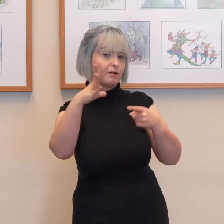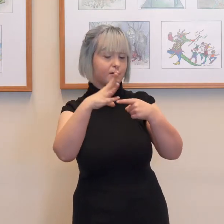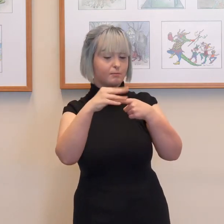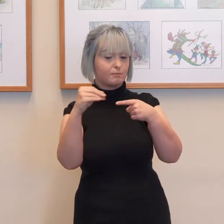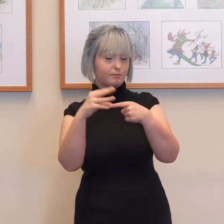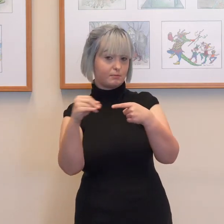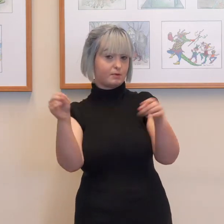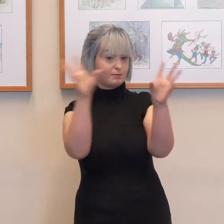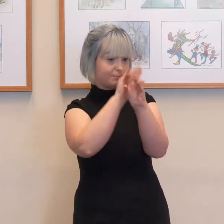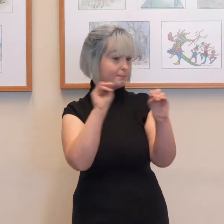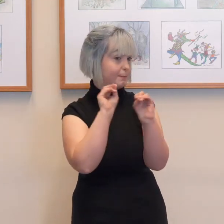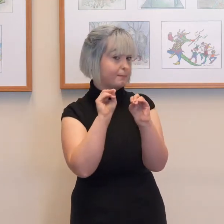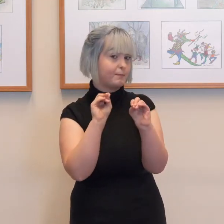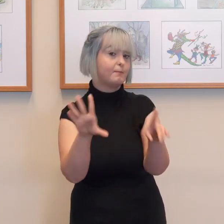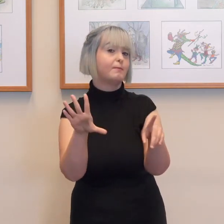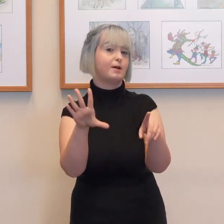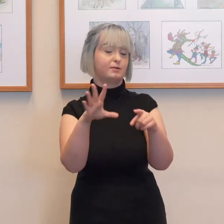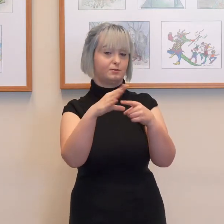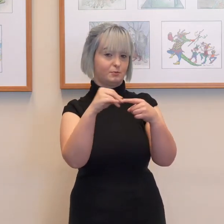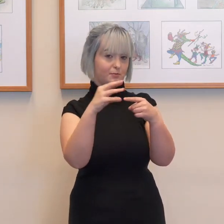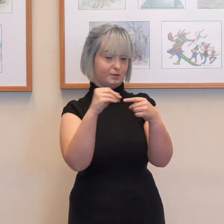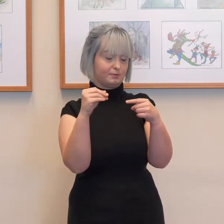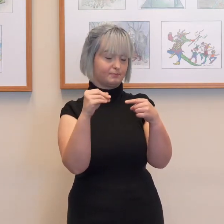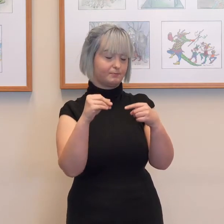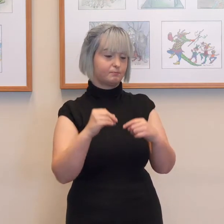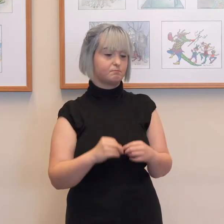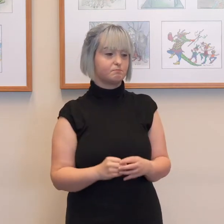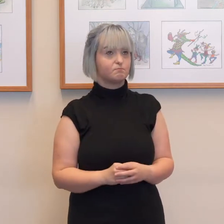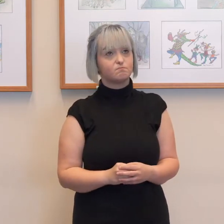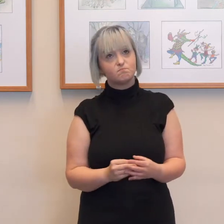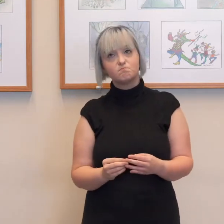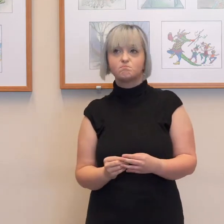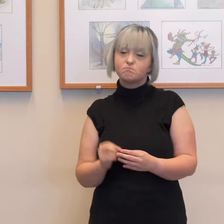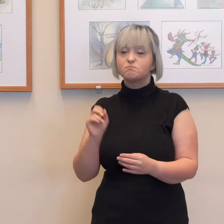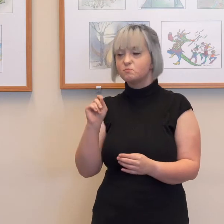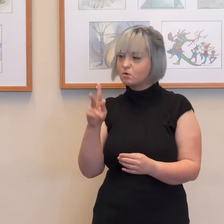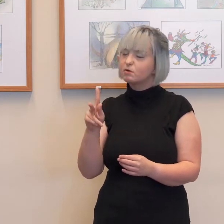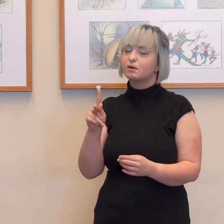cow. They're magic beans." So Jack agreed,